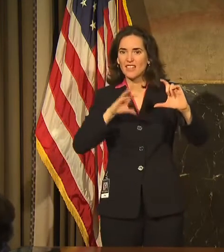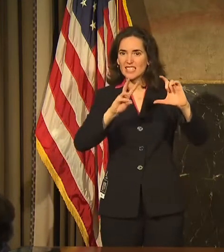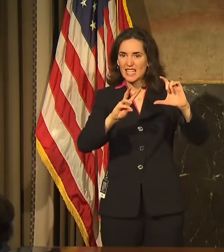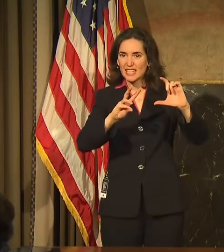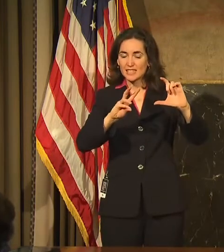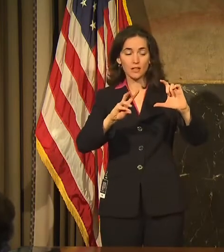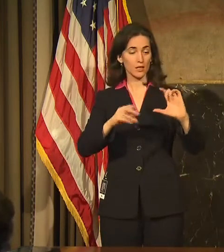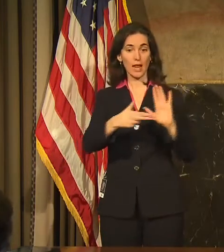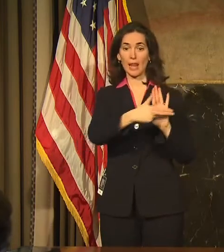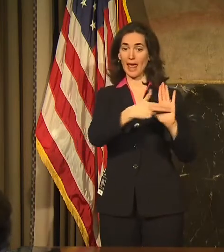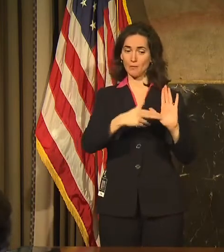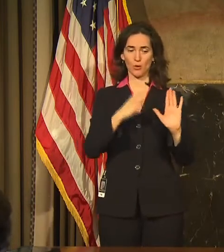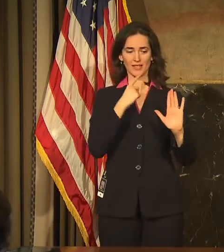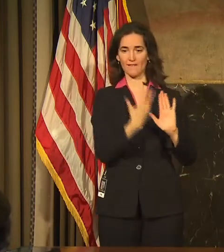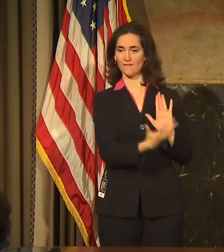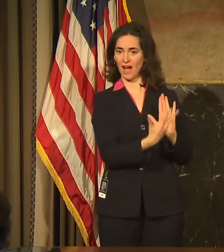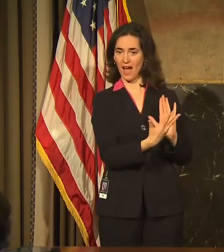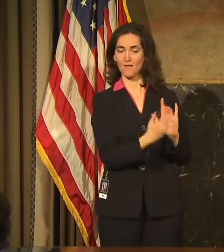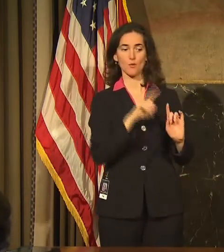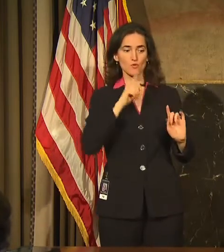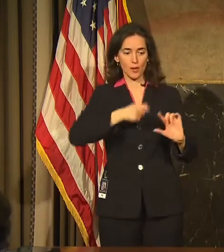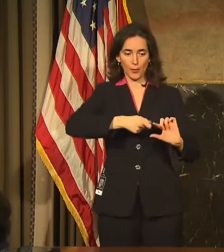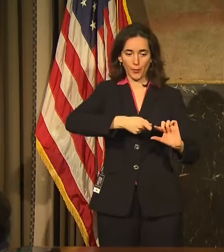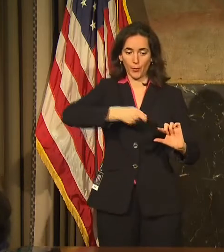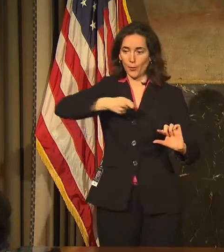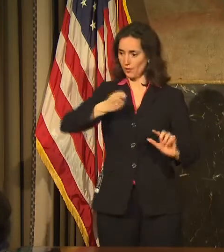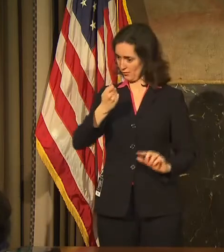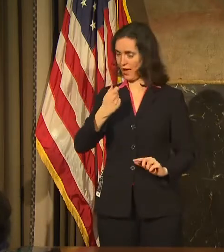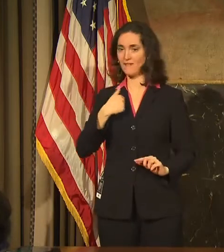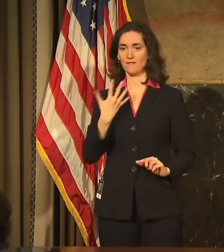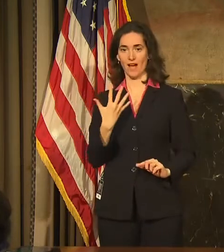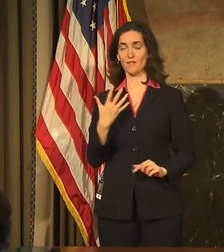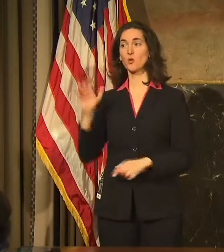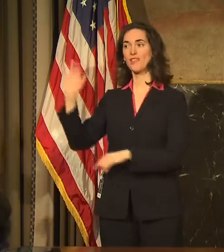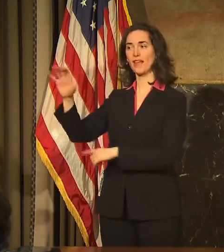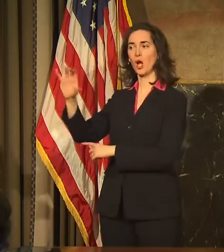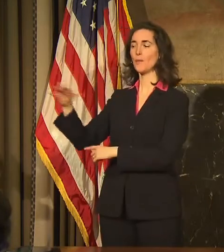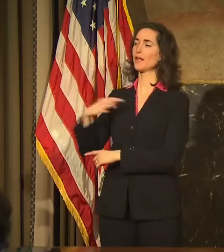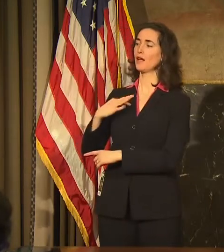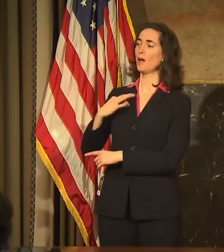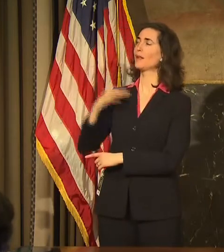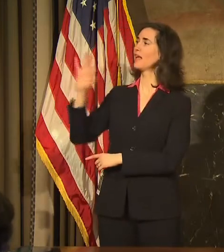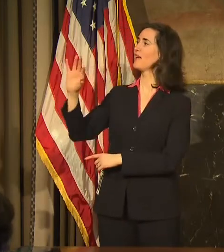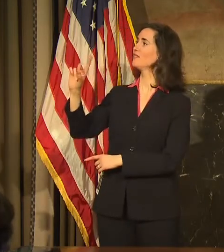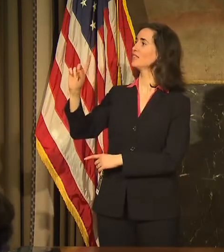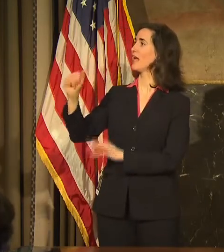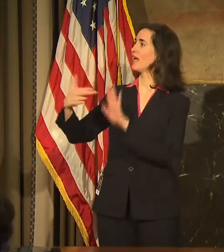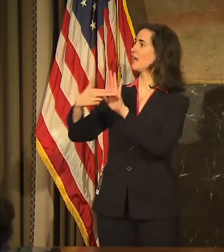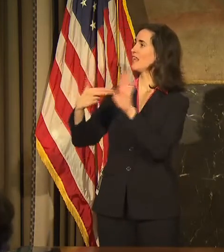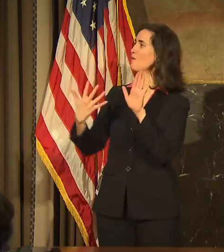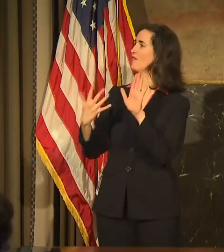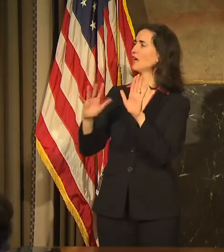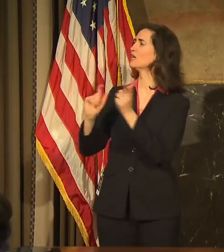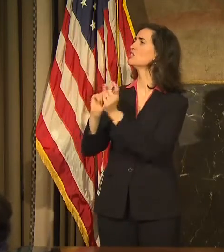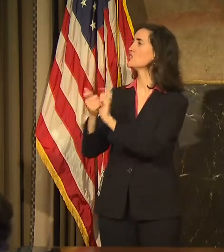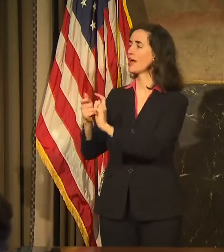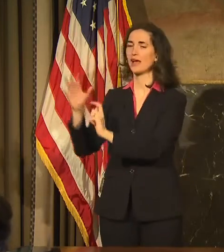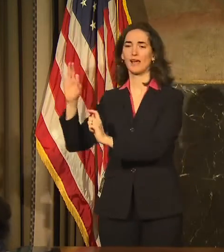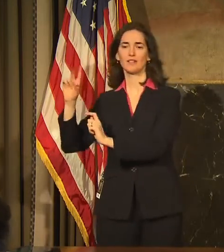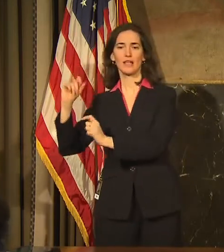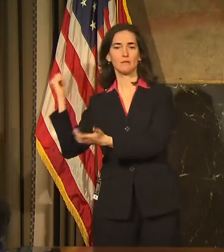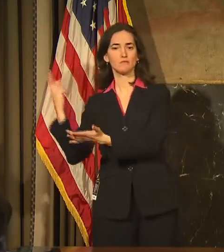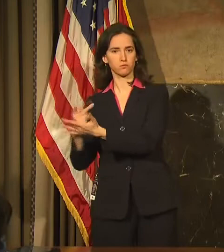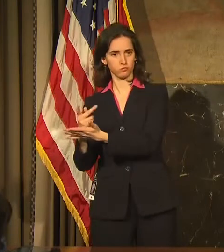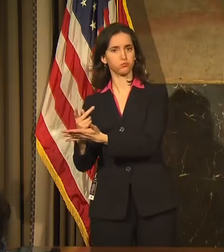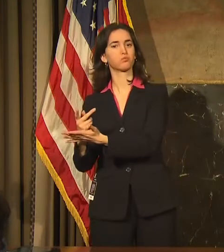they're labeled for 5. The company applied to the FDA to formally change that labeling, and that was granted.